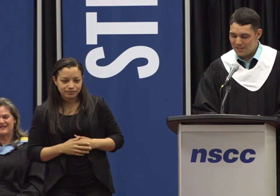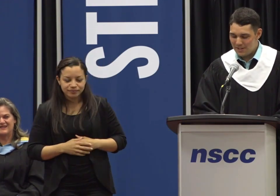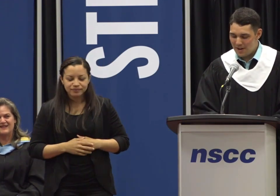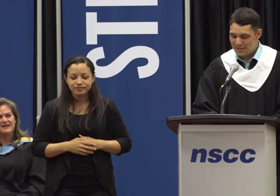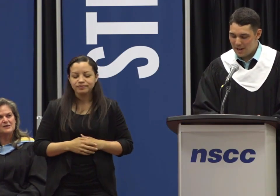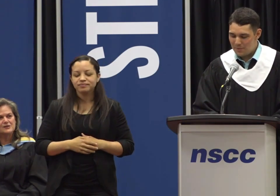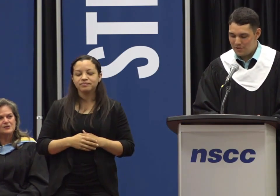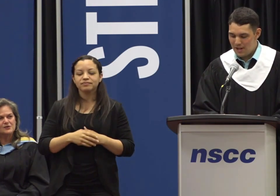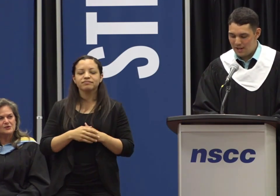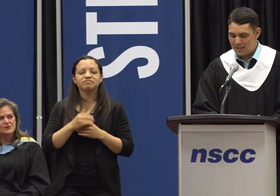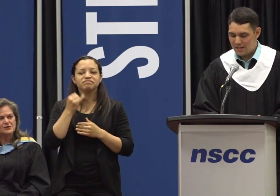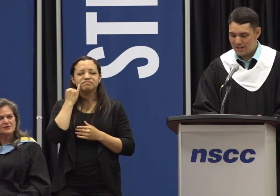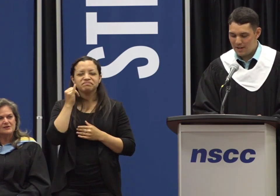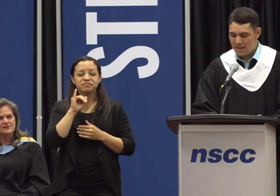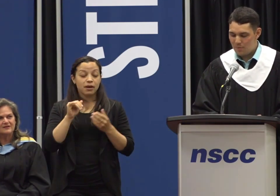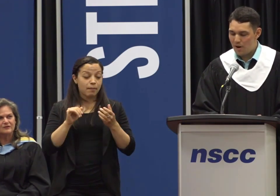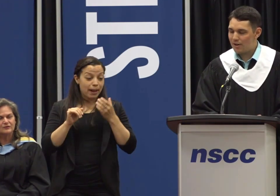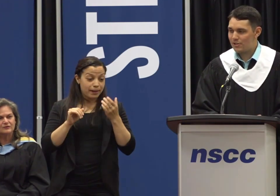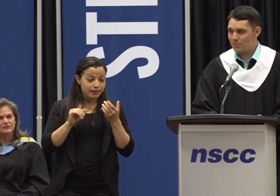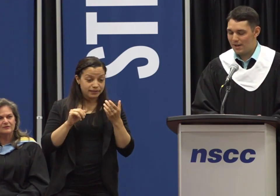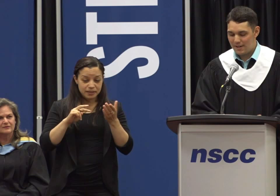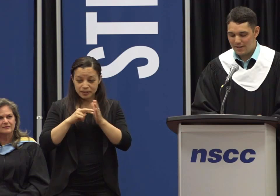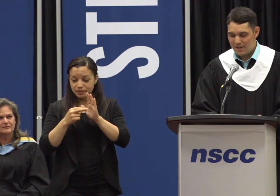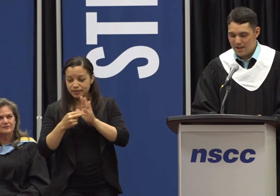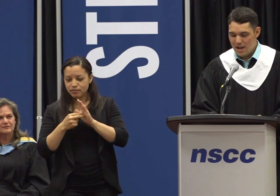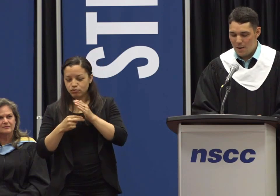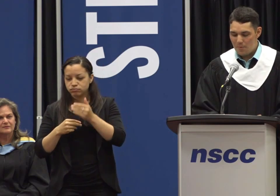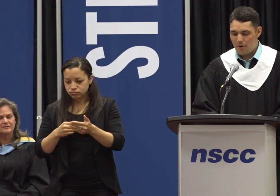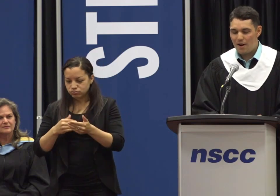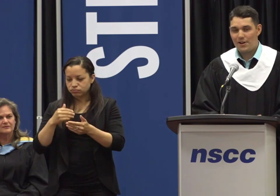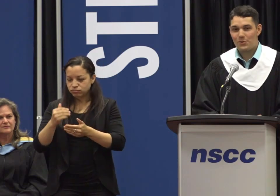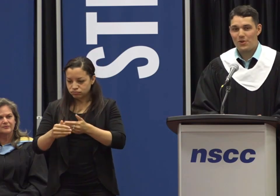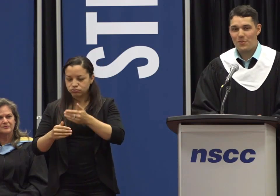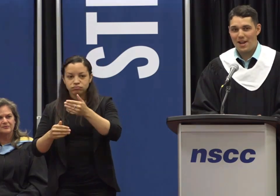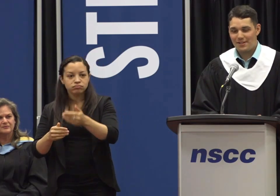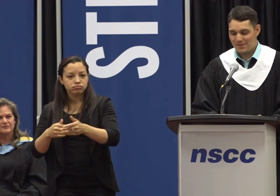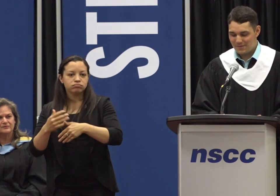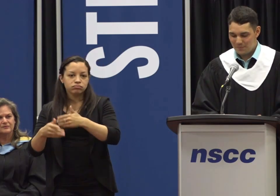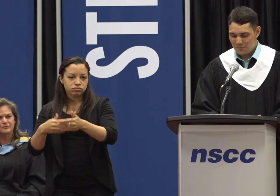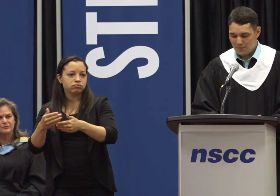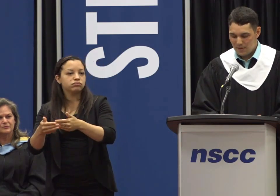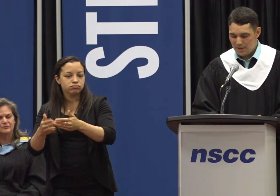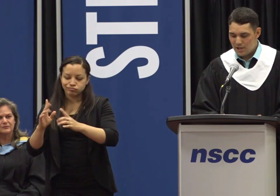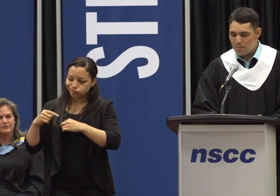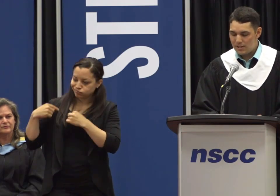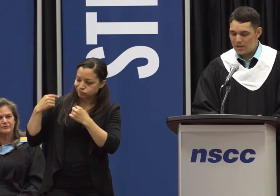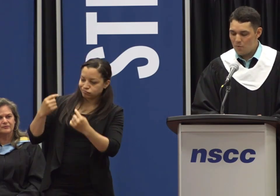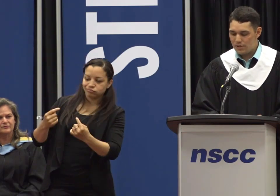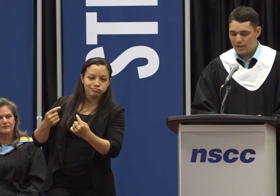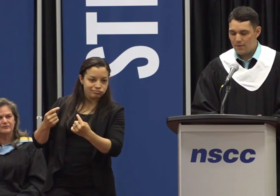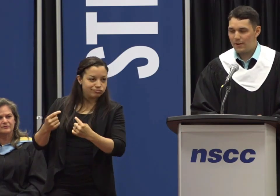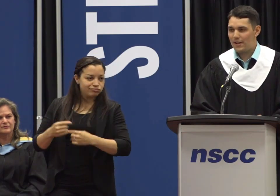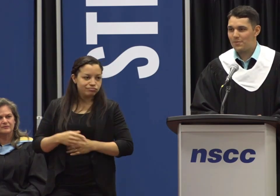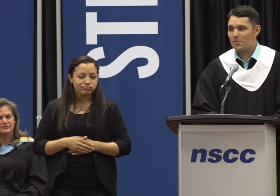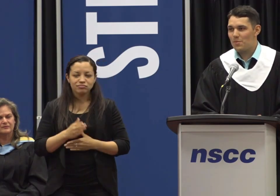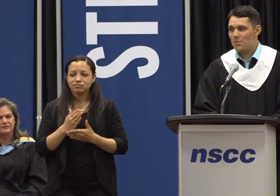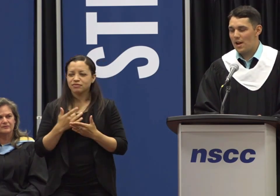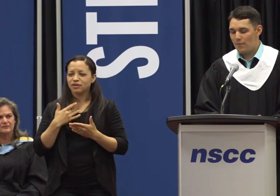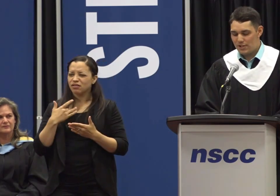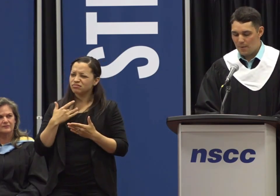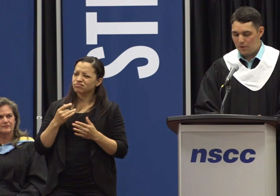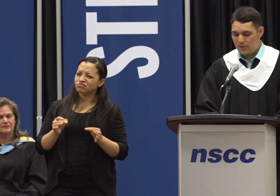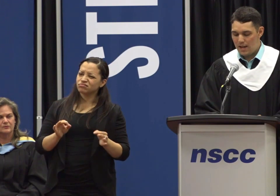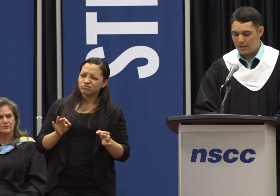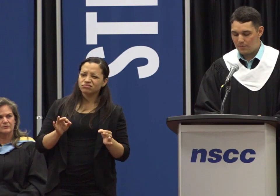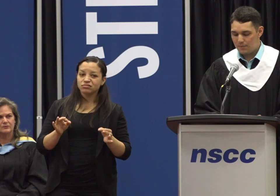These bites are the steps you take and the progress you make, and what progress we have made. Some may seem more significant, but